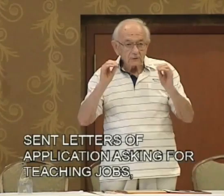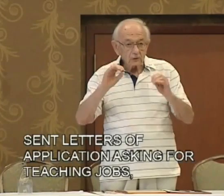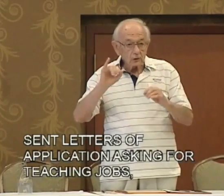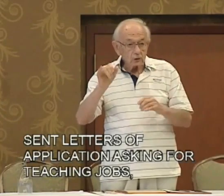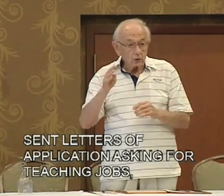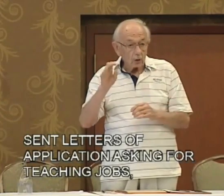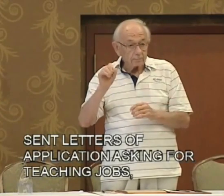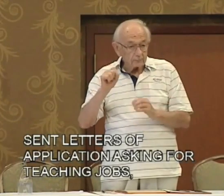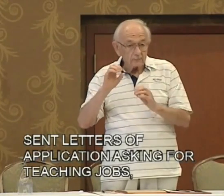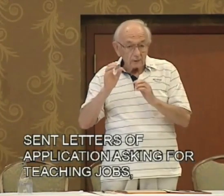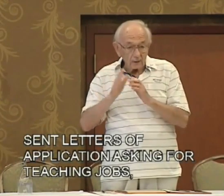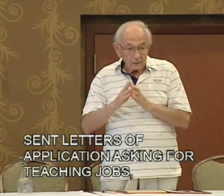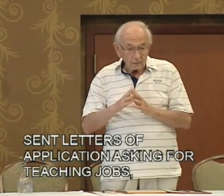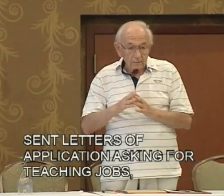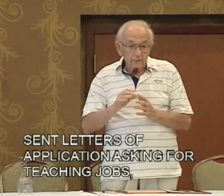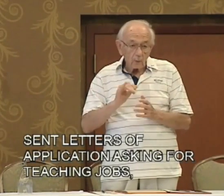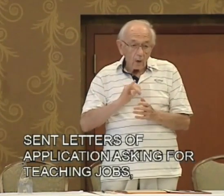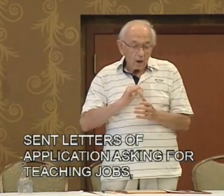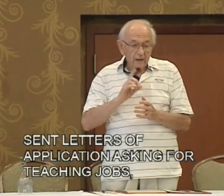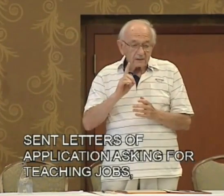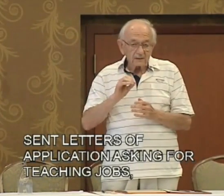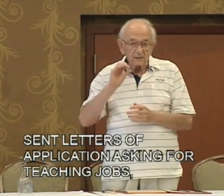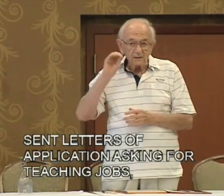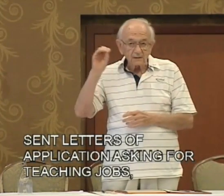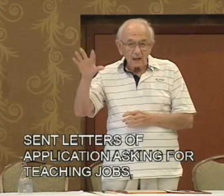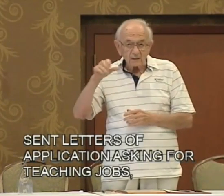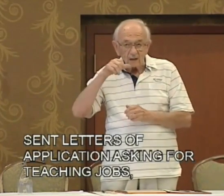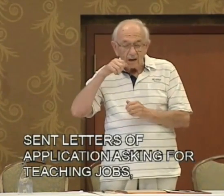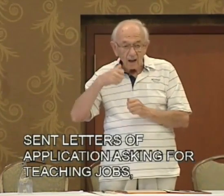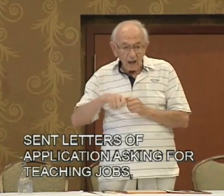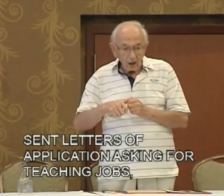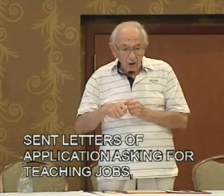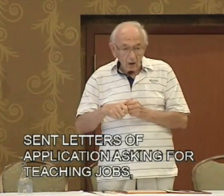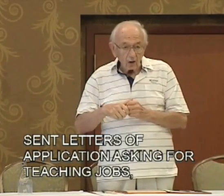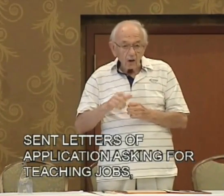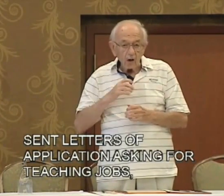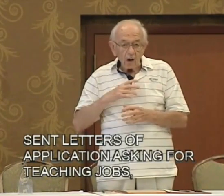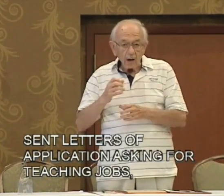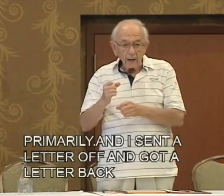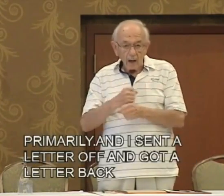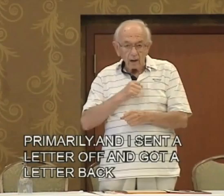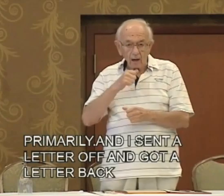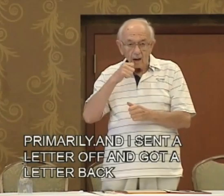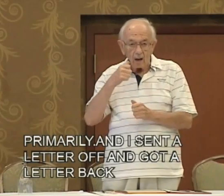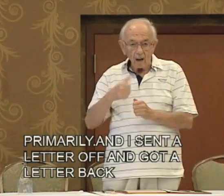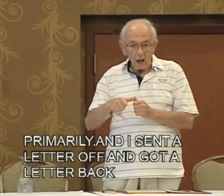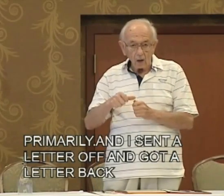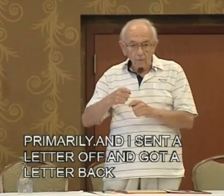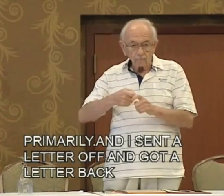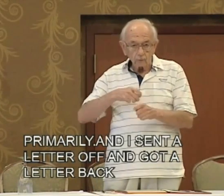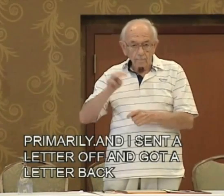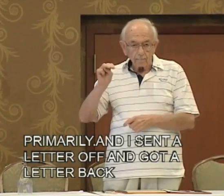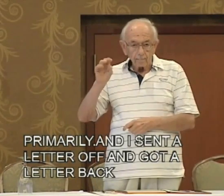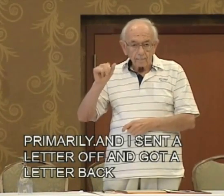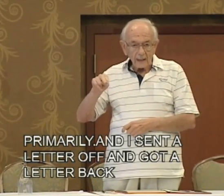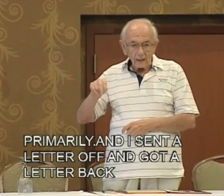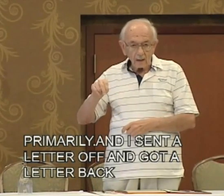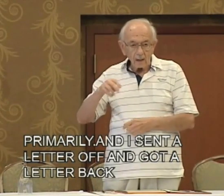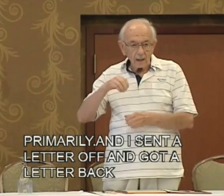for teaching jobs primarily and I sent a letter off and got a letter back